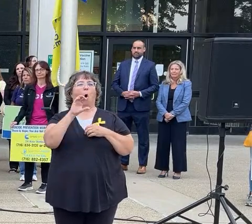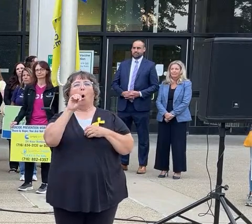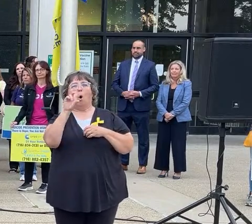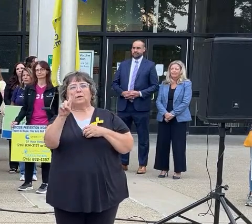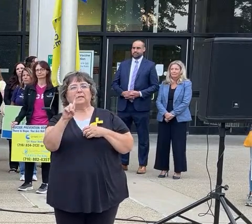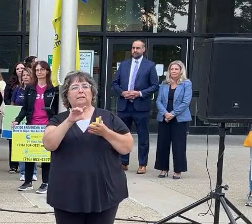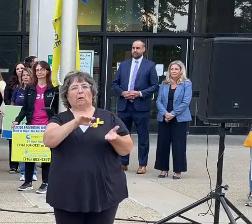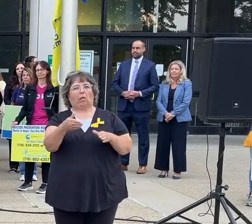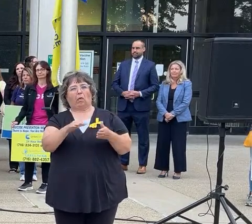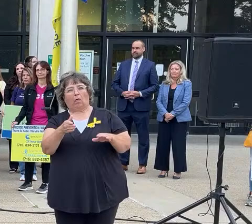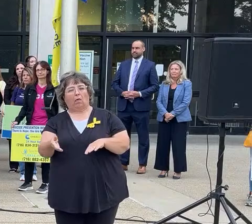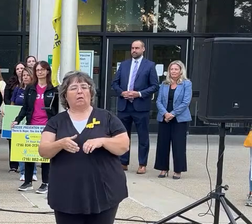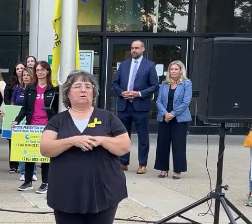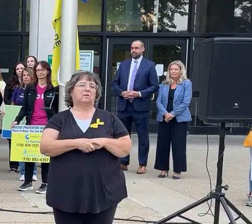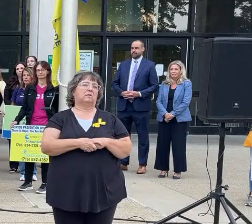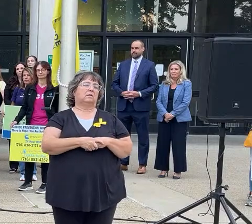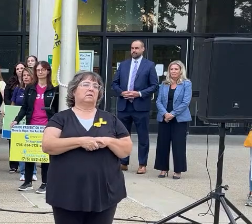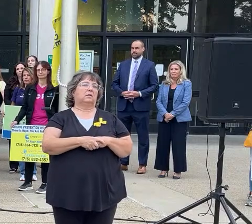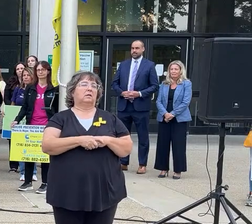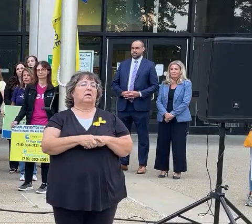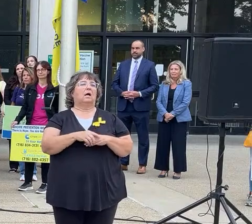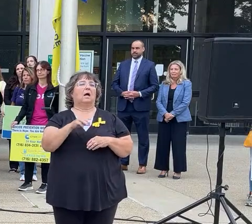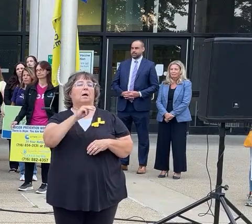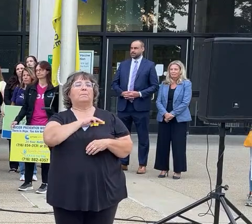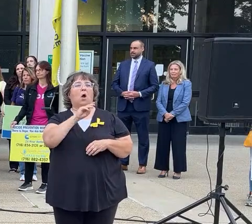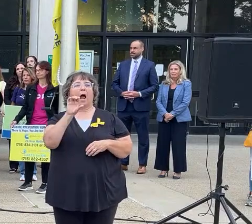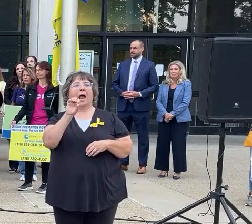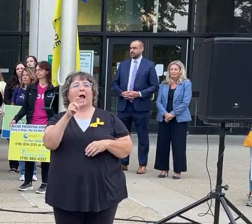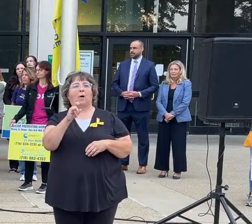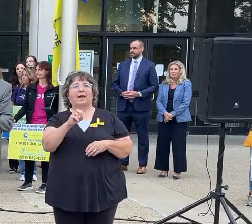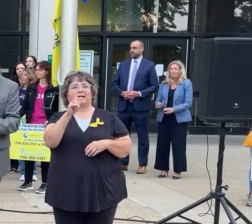overdose fatalities. Mr. County Executive.